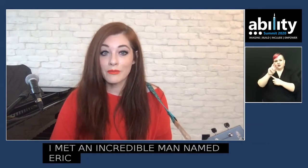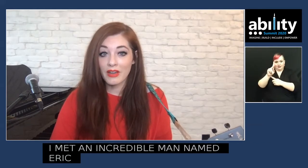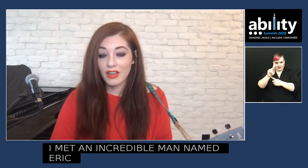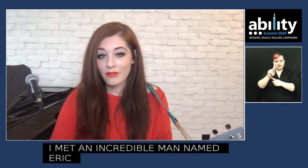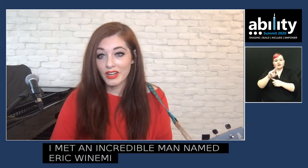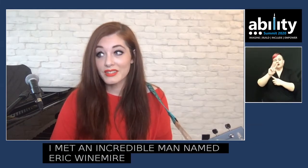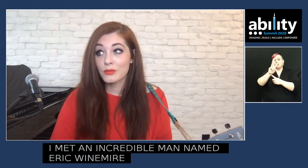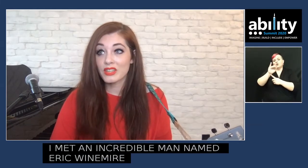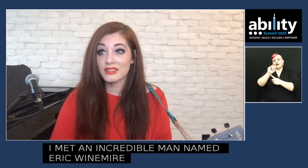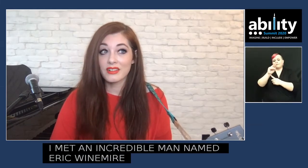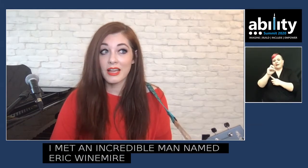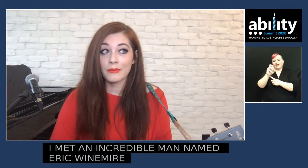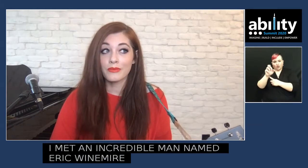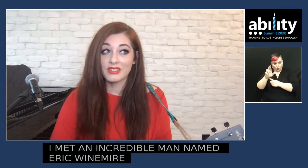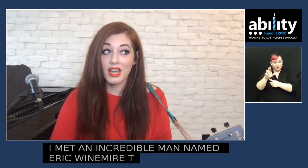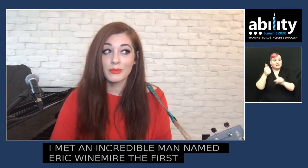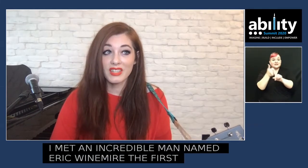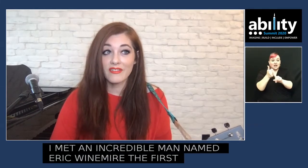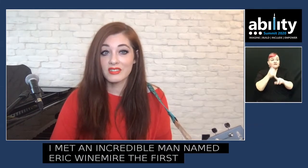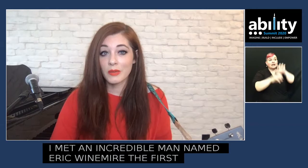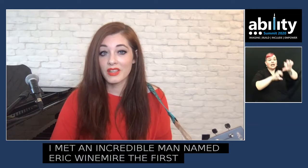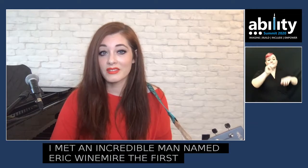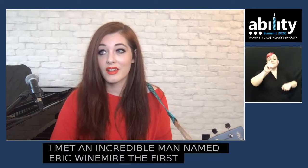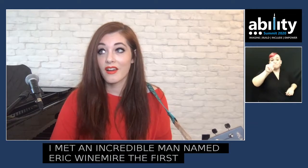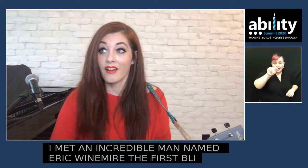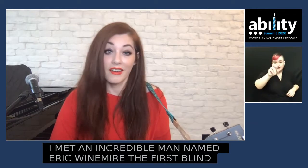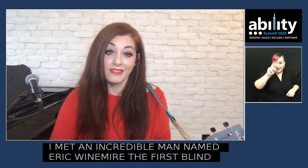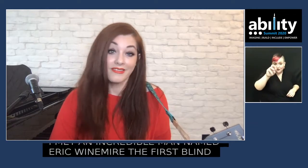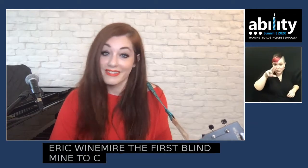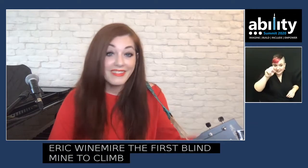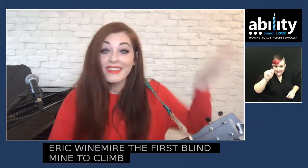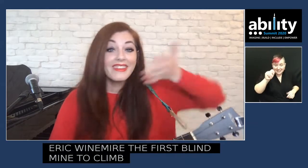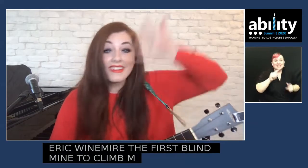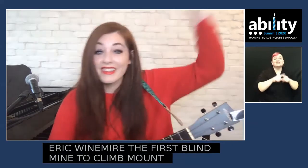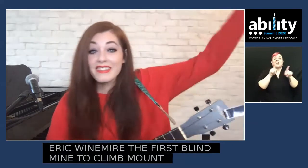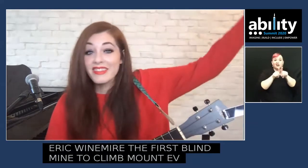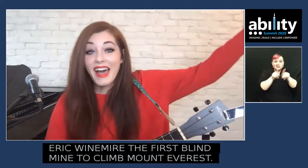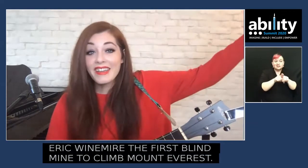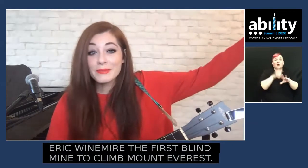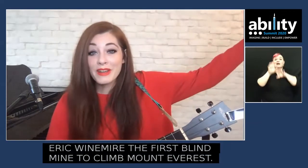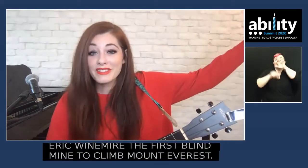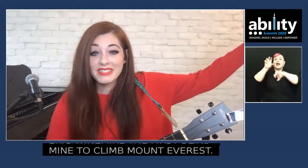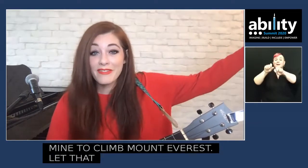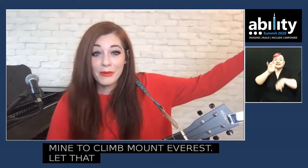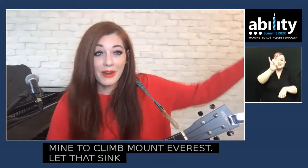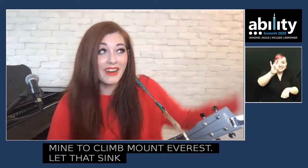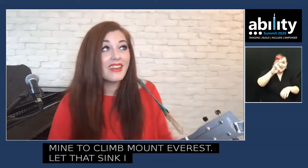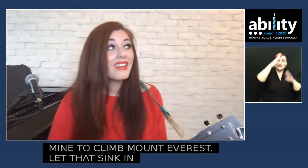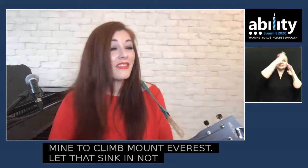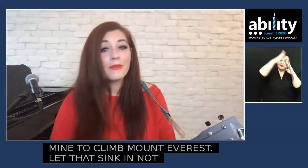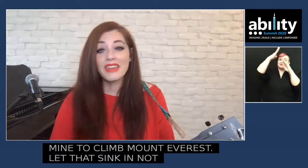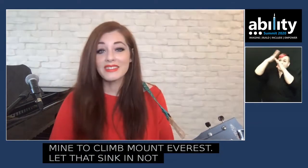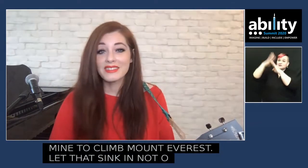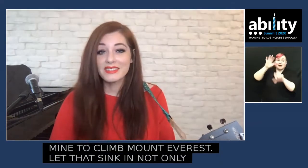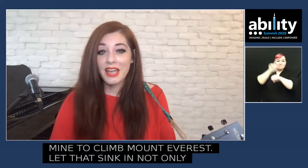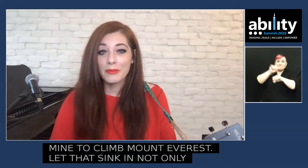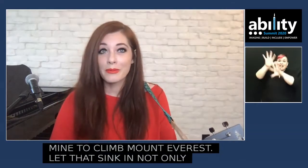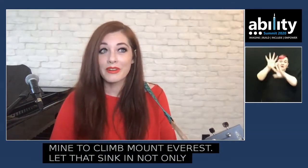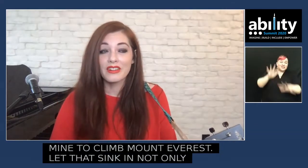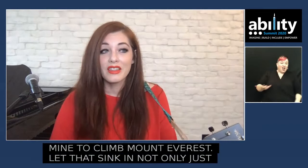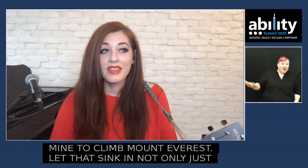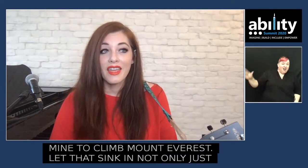only climbed Mount Everest, but he's climbed the top 7 summits on the highest mountains everywhere. The man